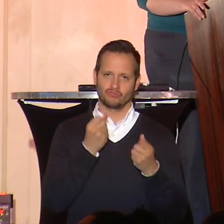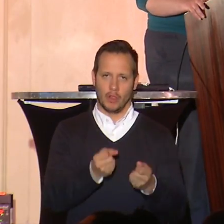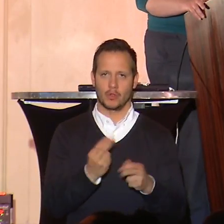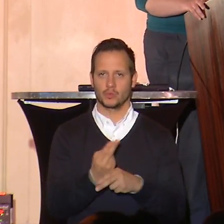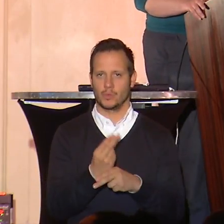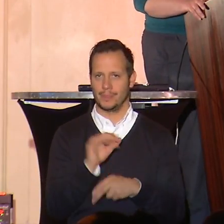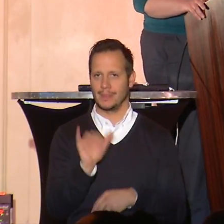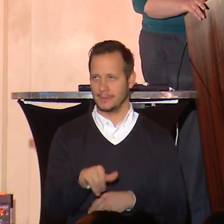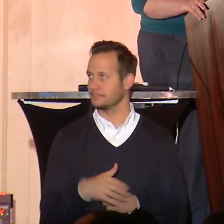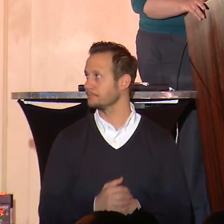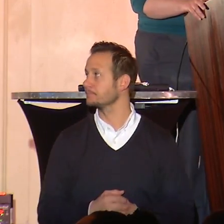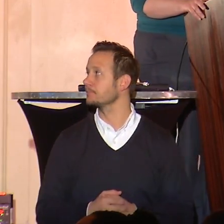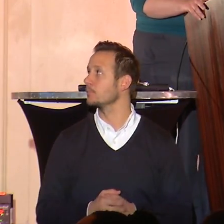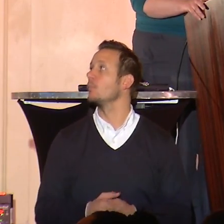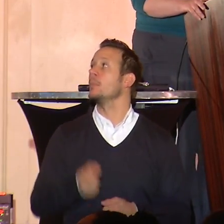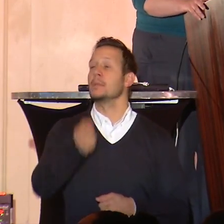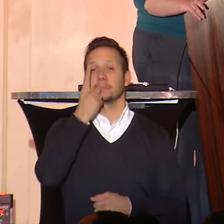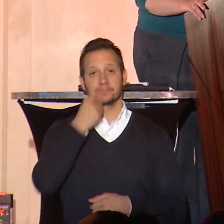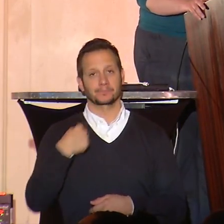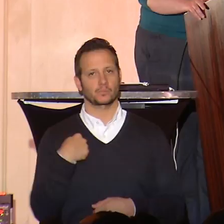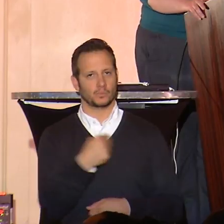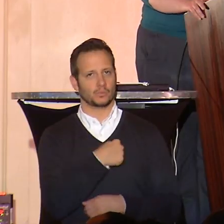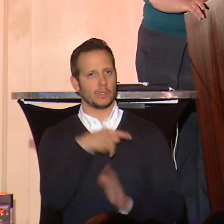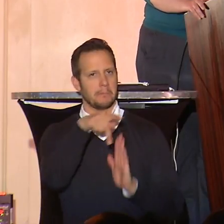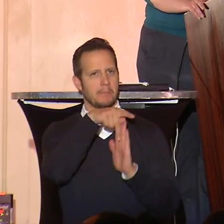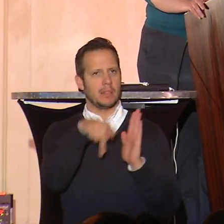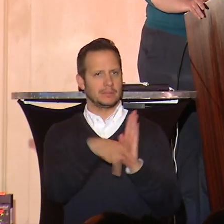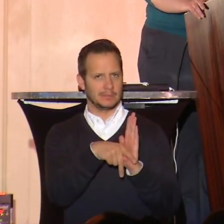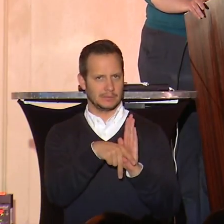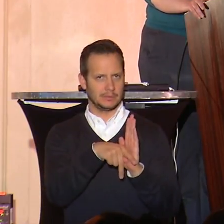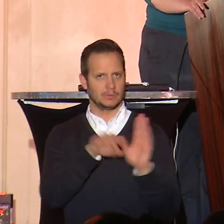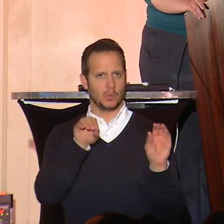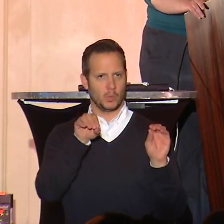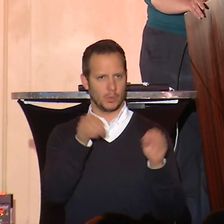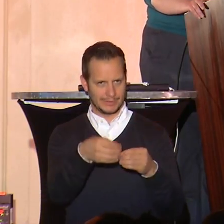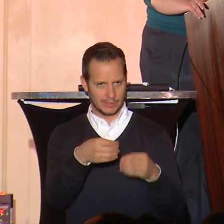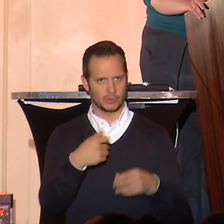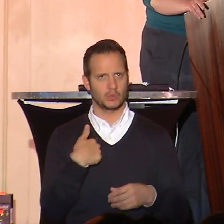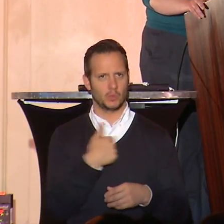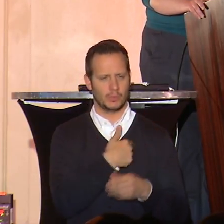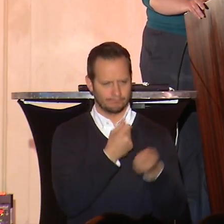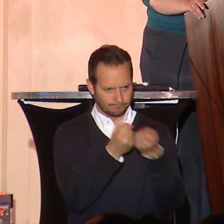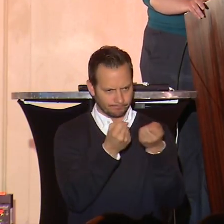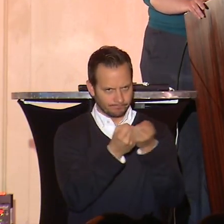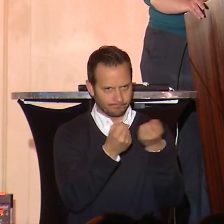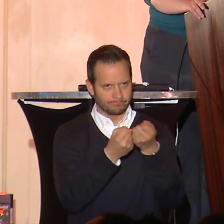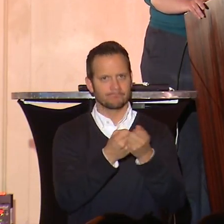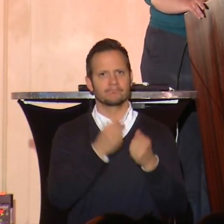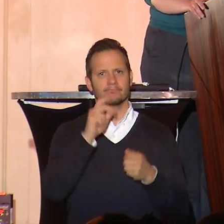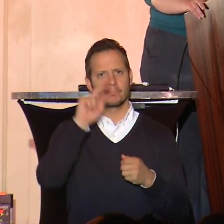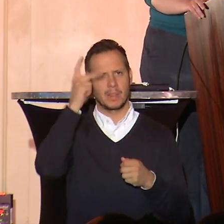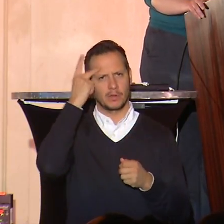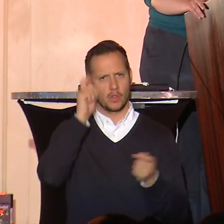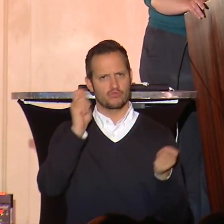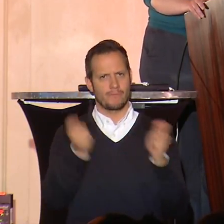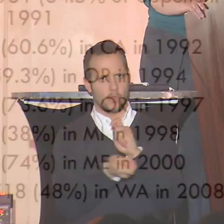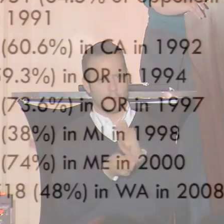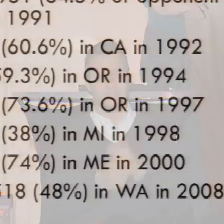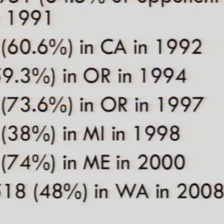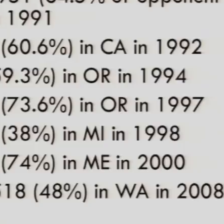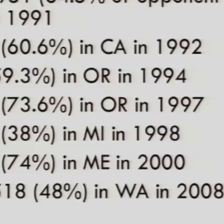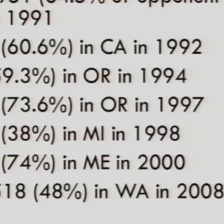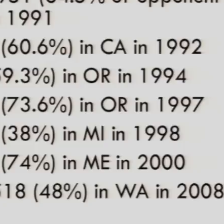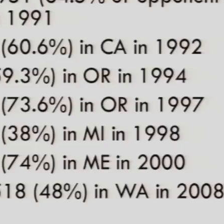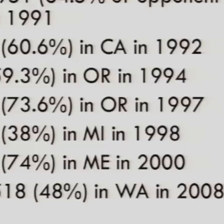we're a policy organization, that's what we do. We work for political reform and political advocacy, and our main opponent continually is